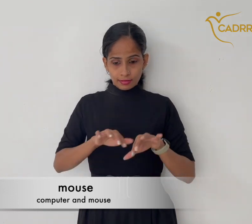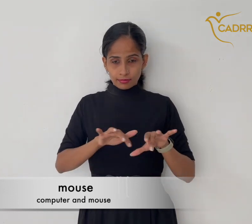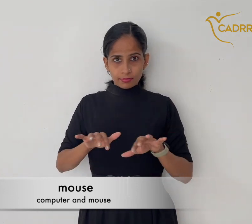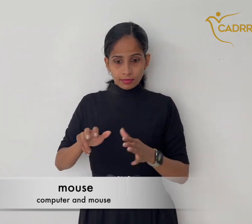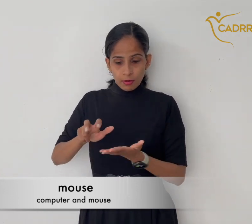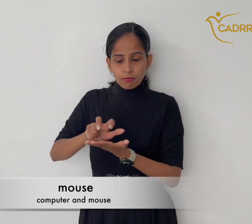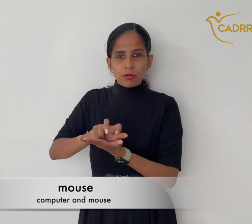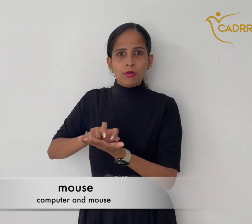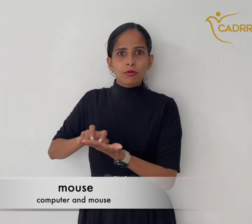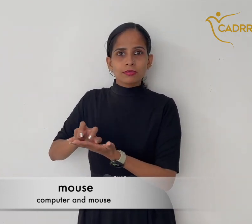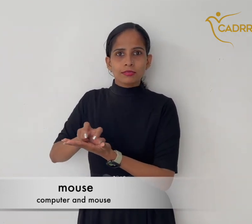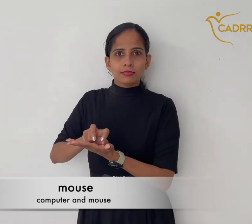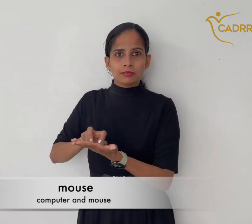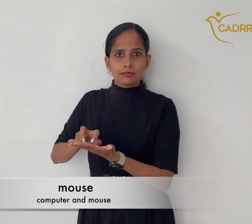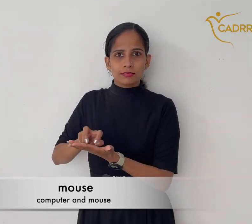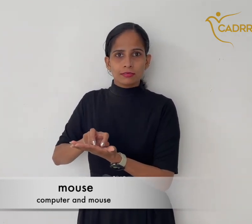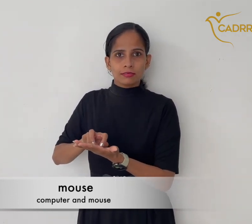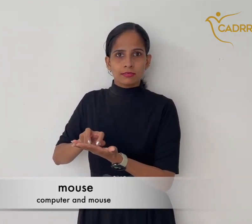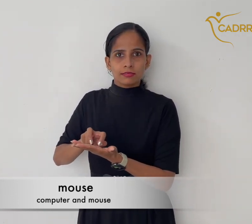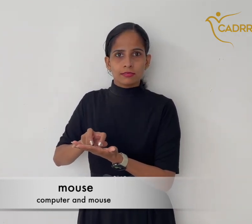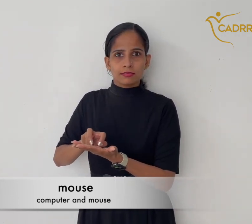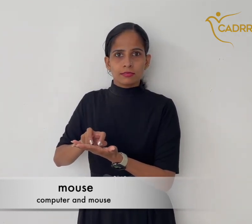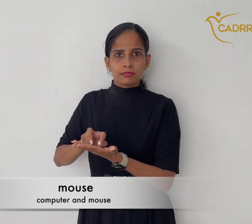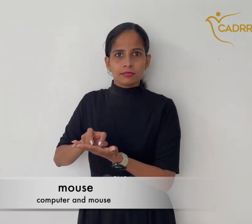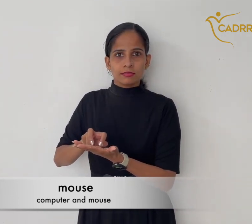Mouse. Computer and mouse.